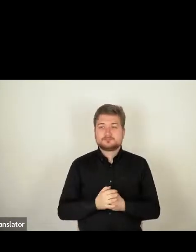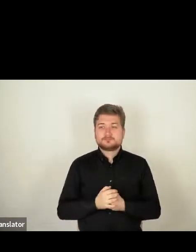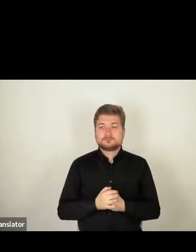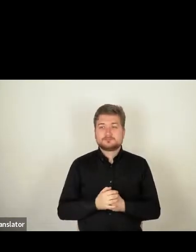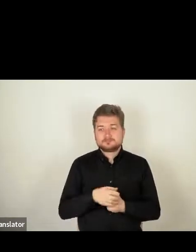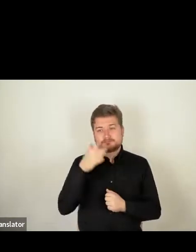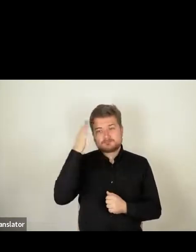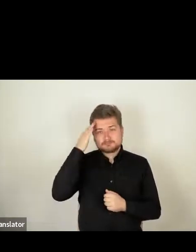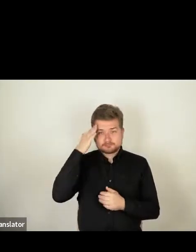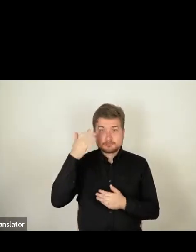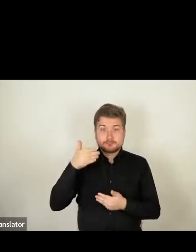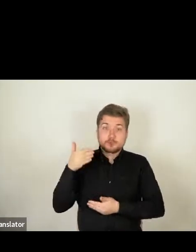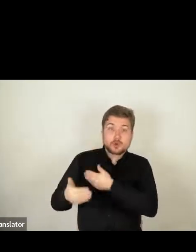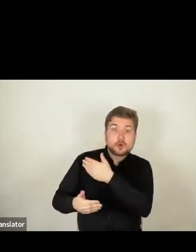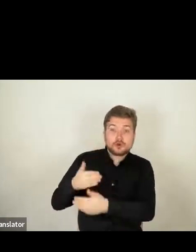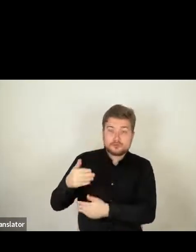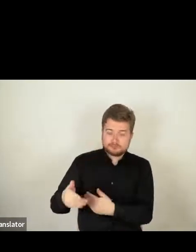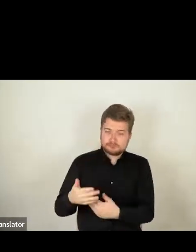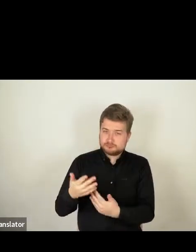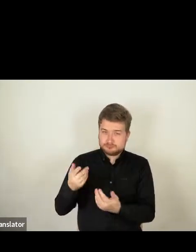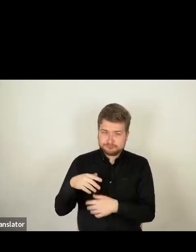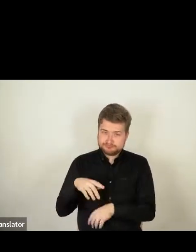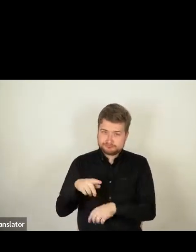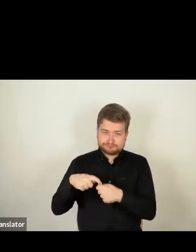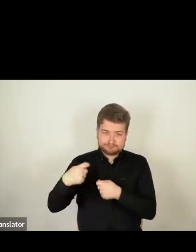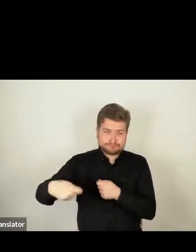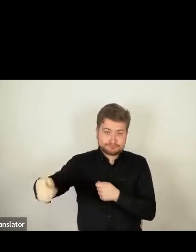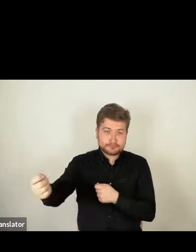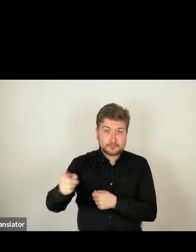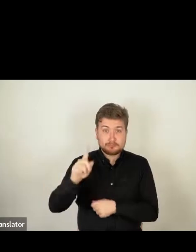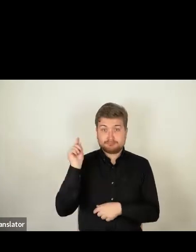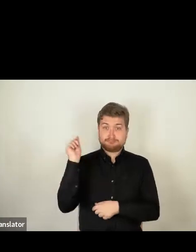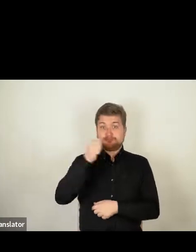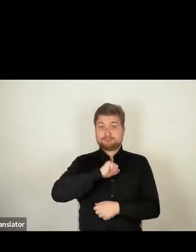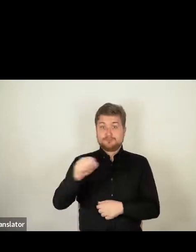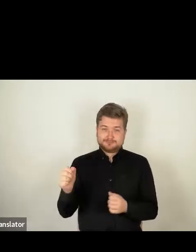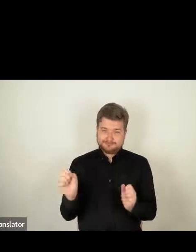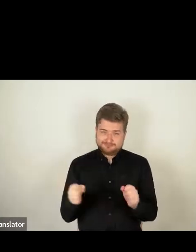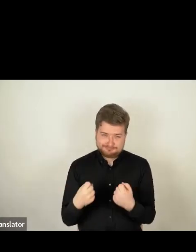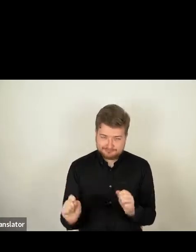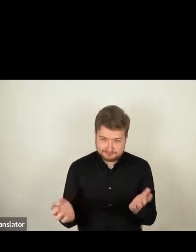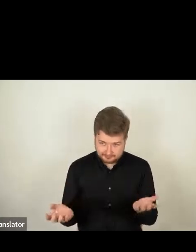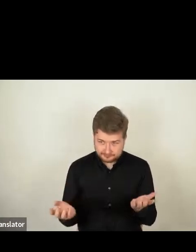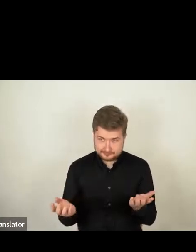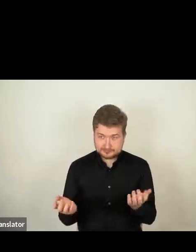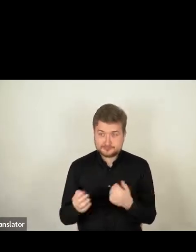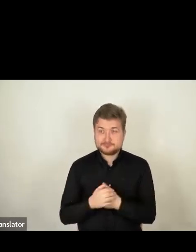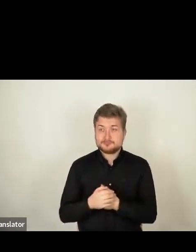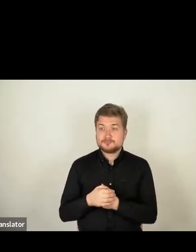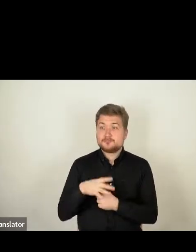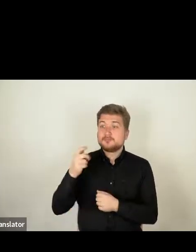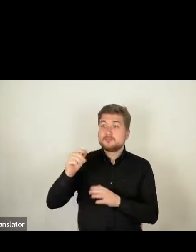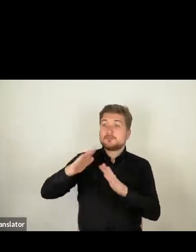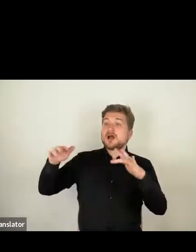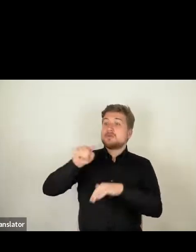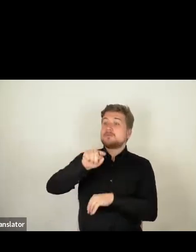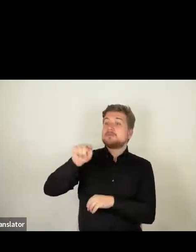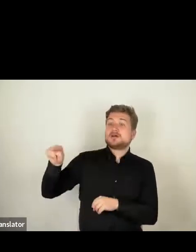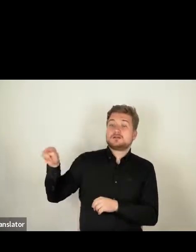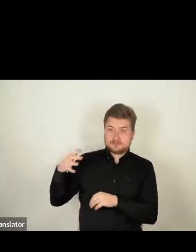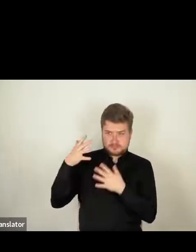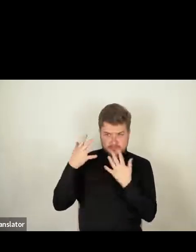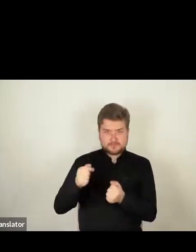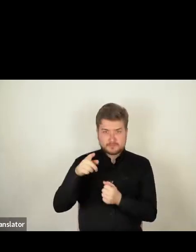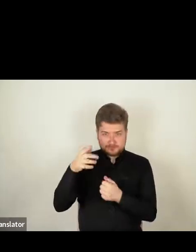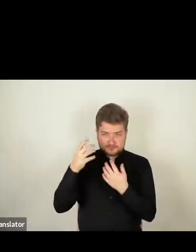in OSCE that are doing this for the fourth time around. And we also always encourage every participating state